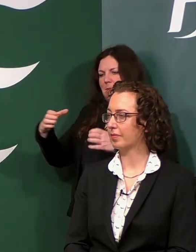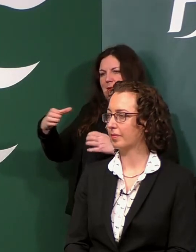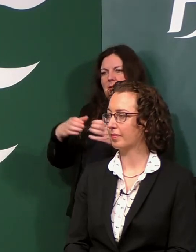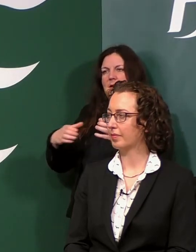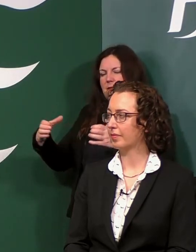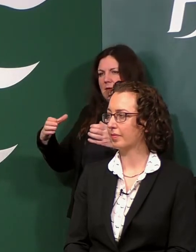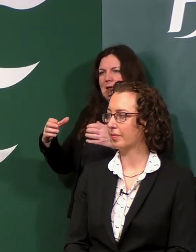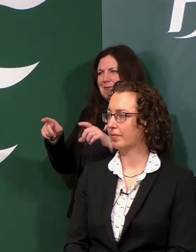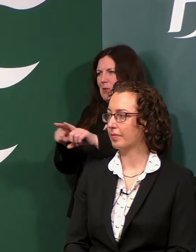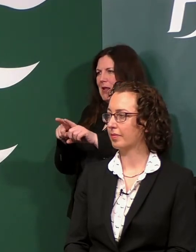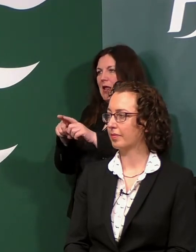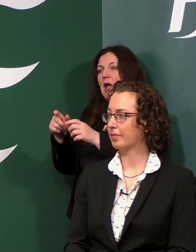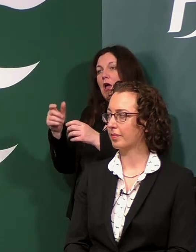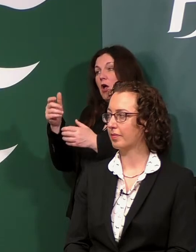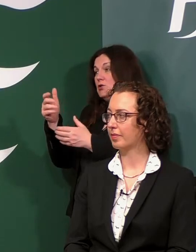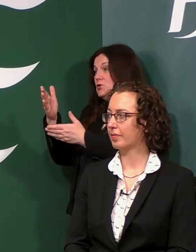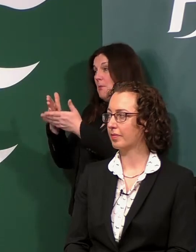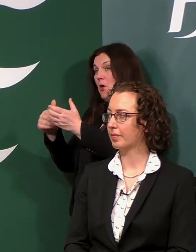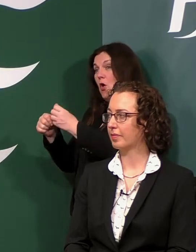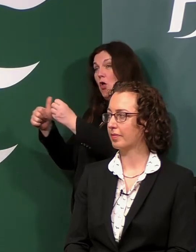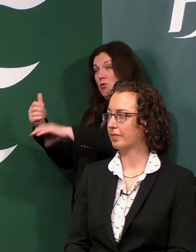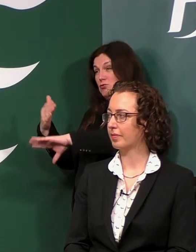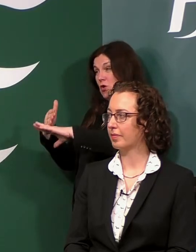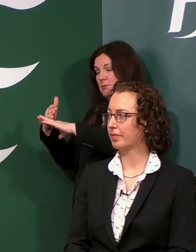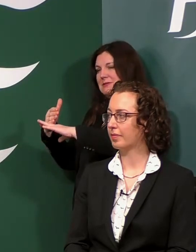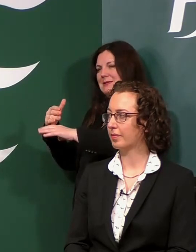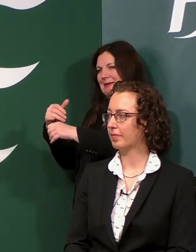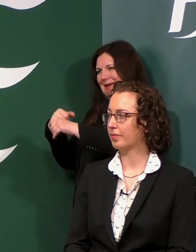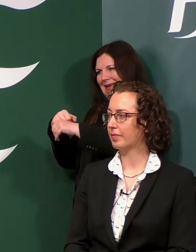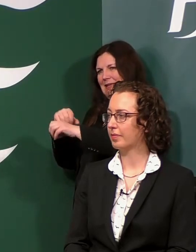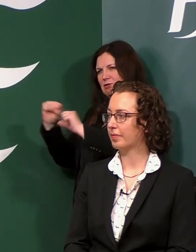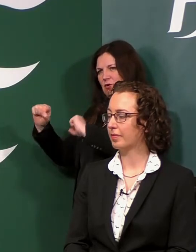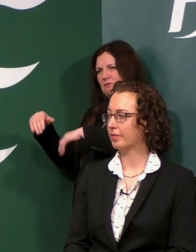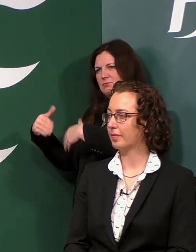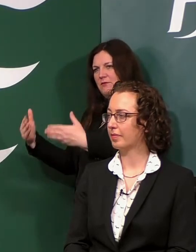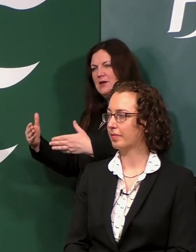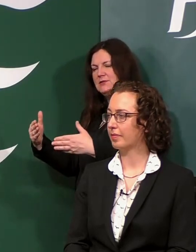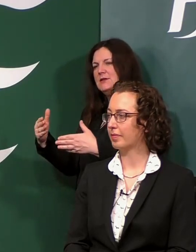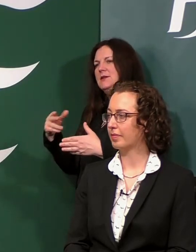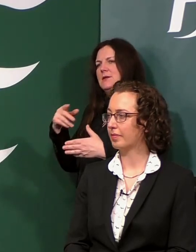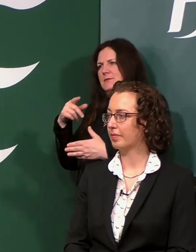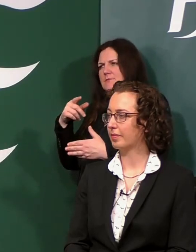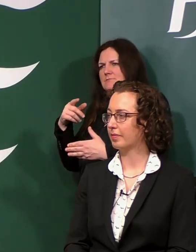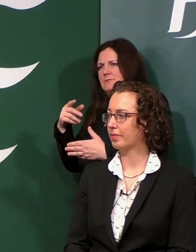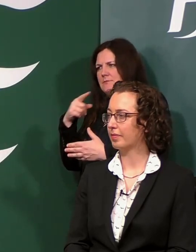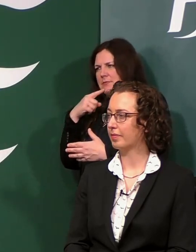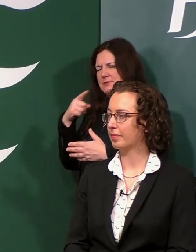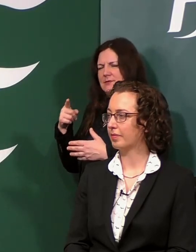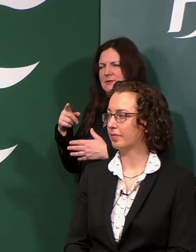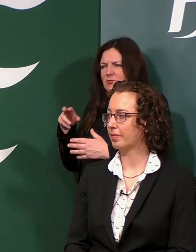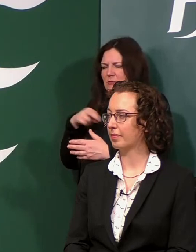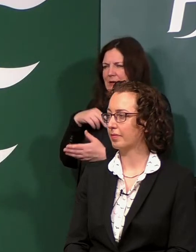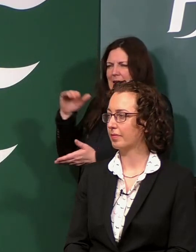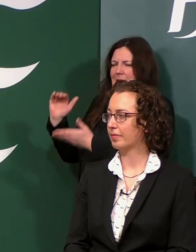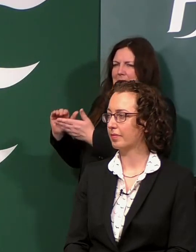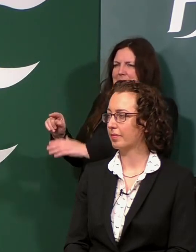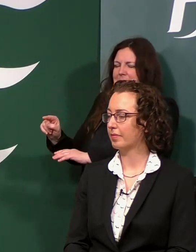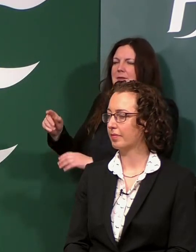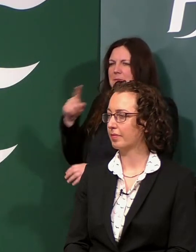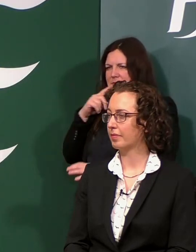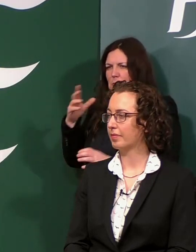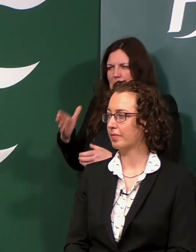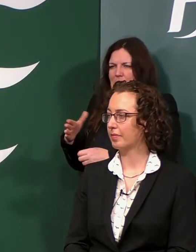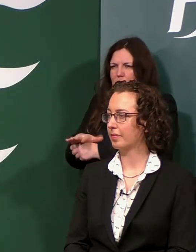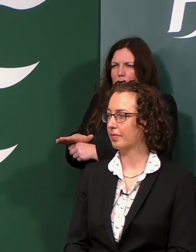there will be people as well redeployed from some of our clinical services, but they'll be done on a prioritised basis in relation to what's there, and that will be done at local